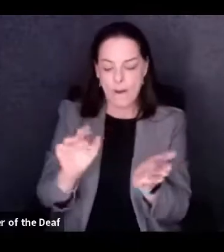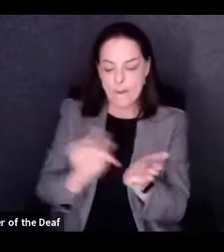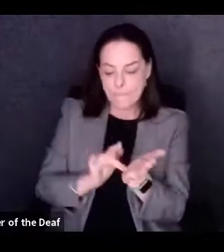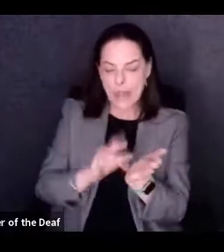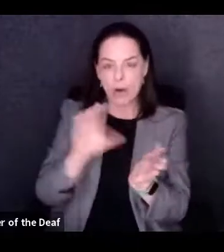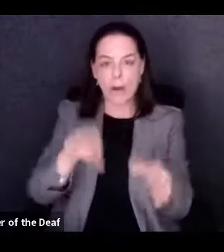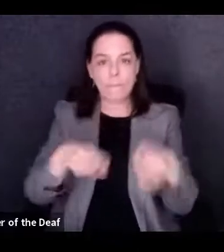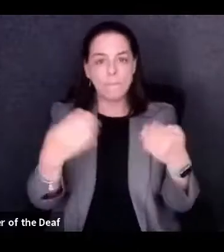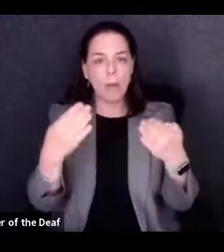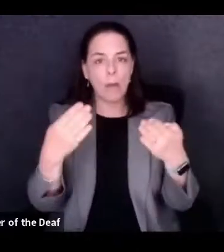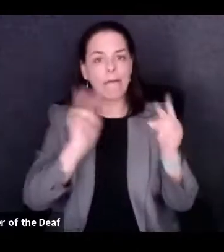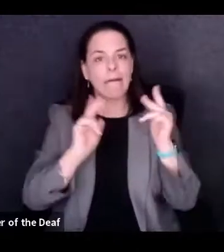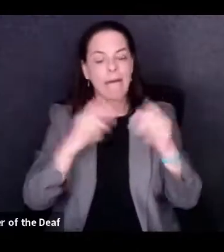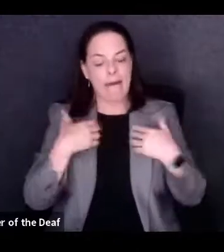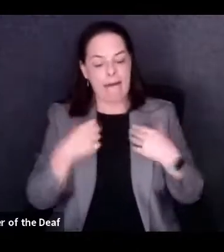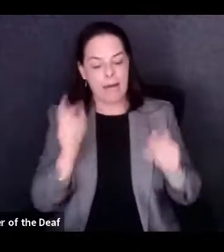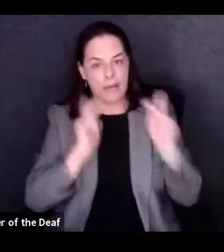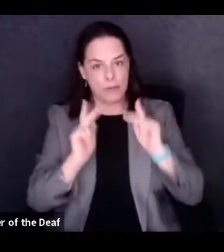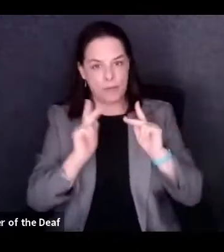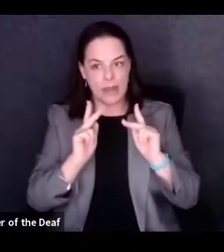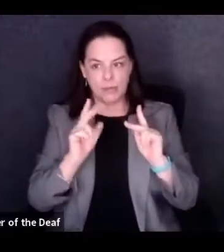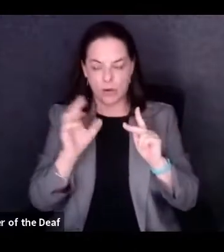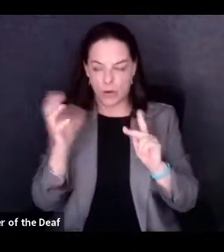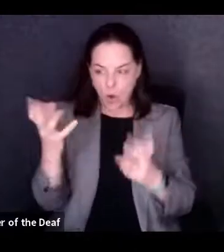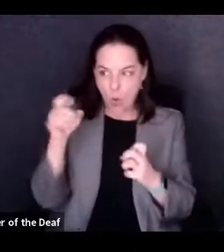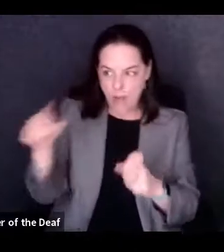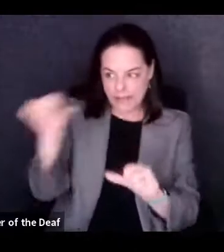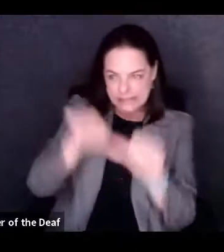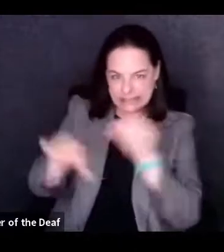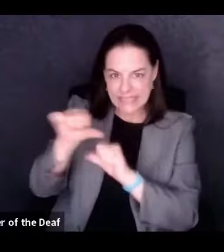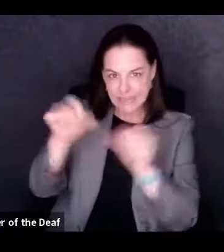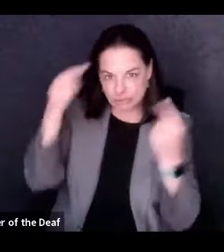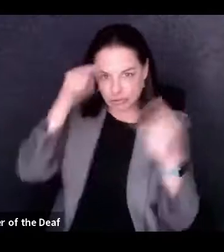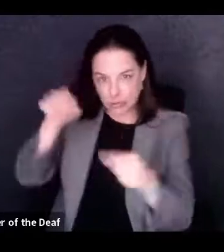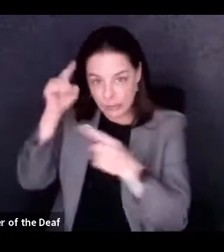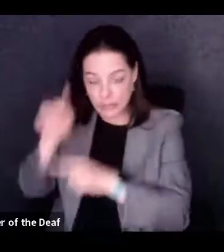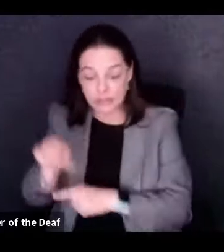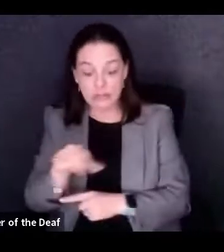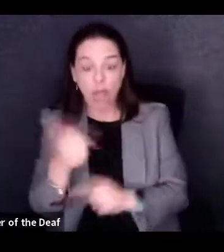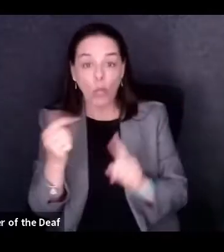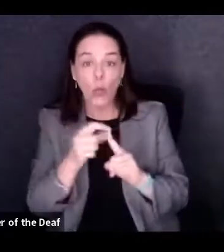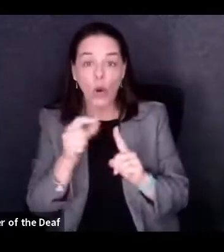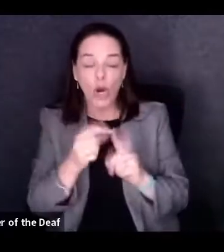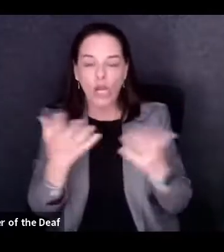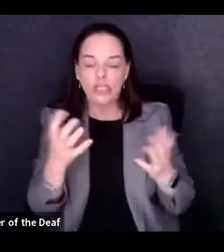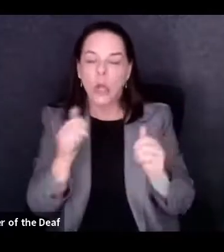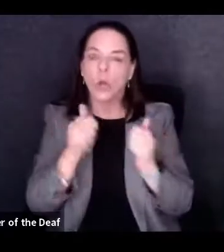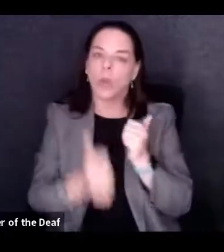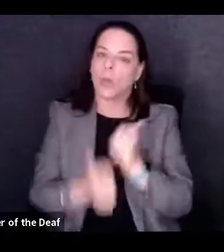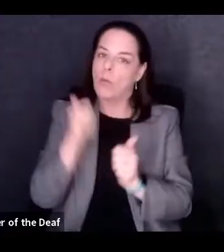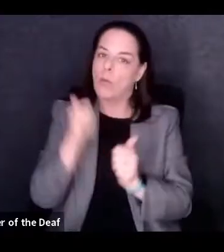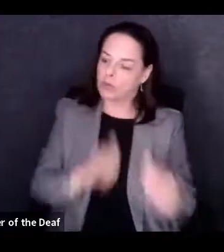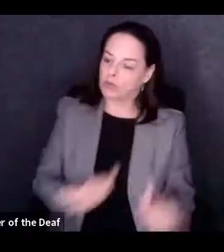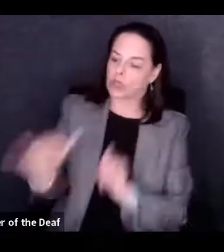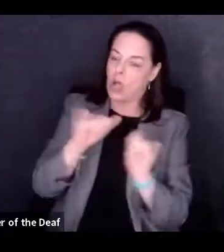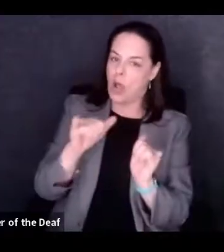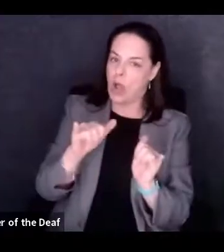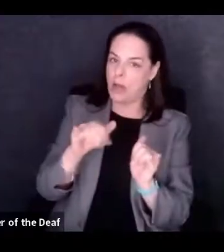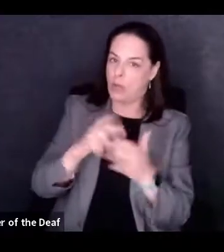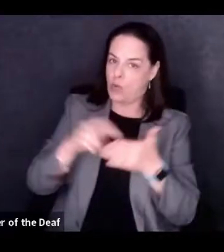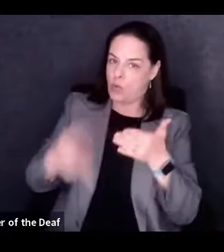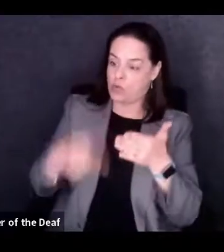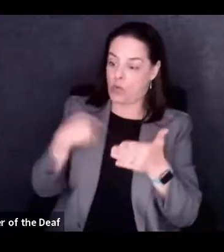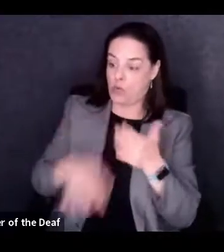professionals look for the scientific consensus, or in other words, the most common or duplicated findings, which we have